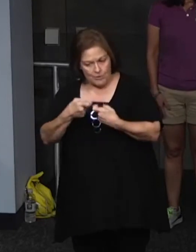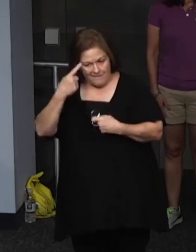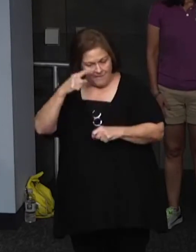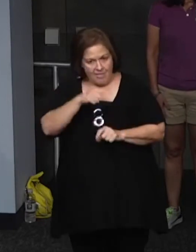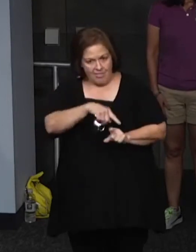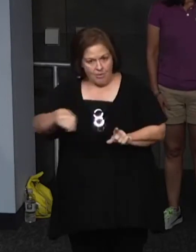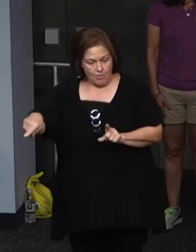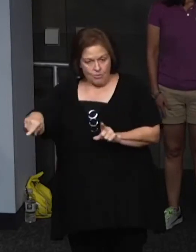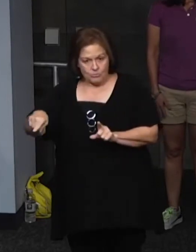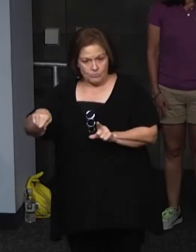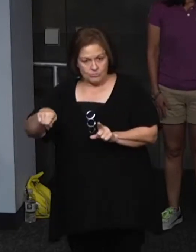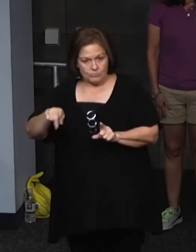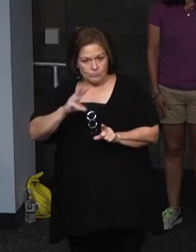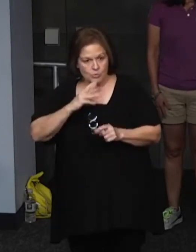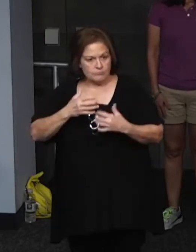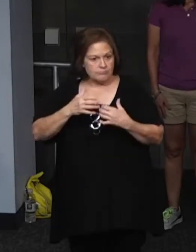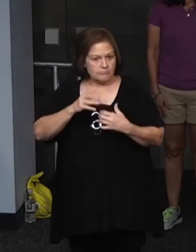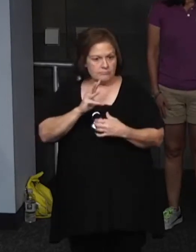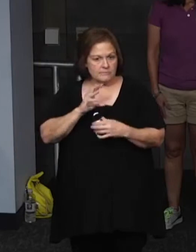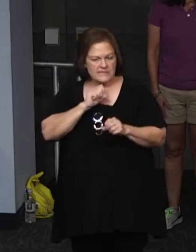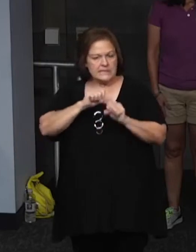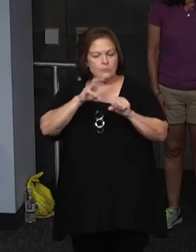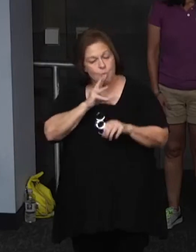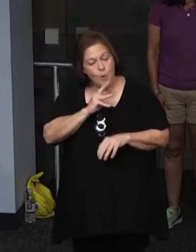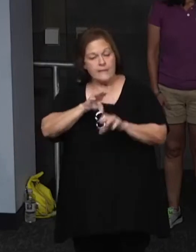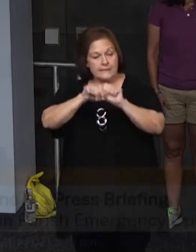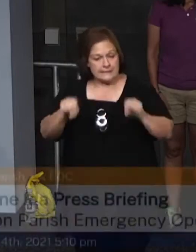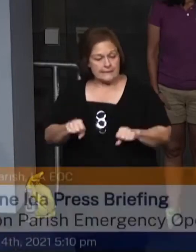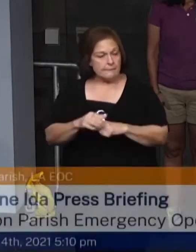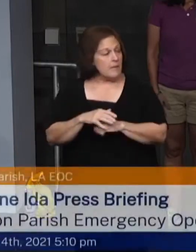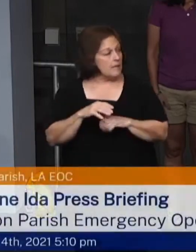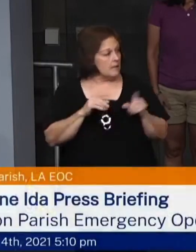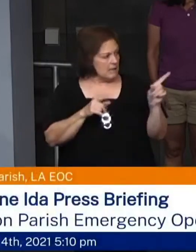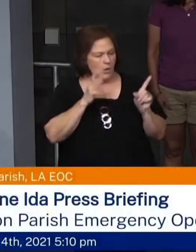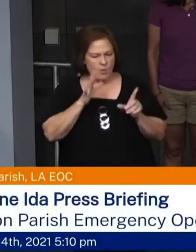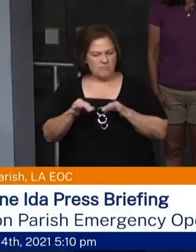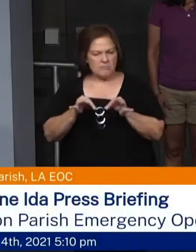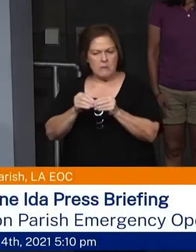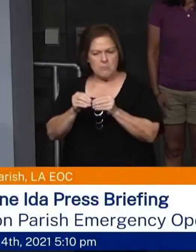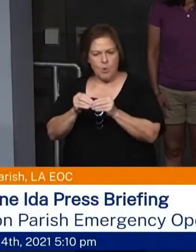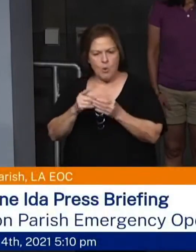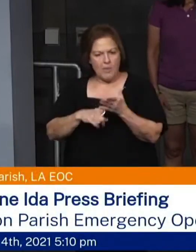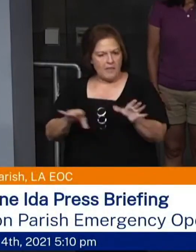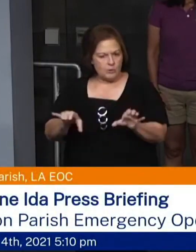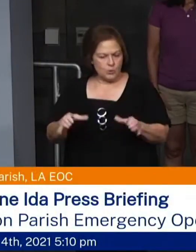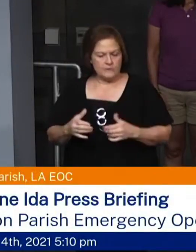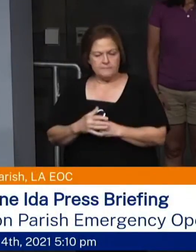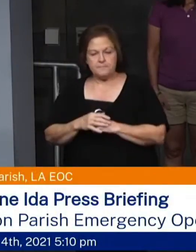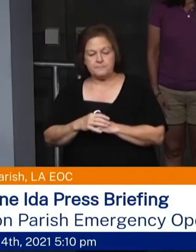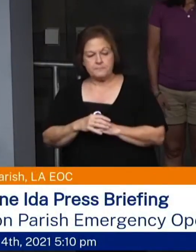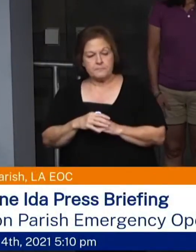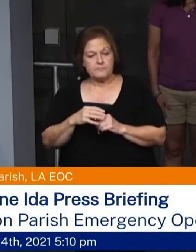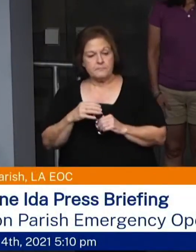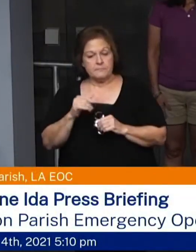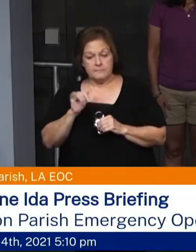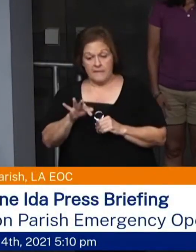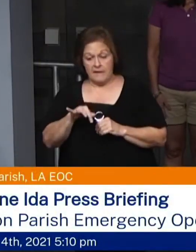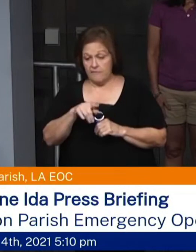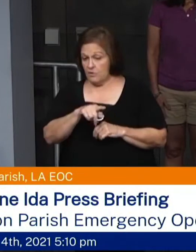stations as well. So Mark Drews is going to give you an update on the work today. So again, if